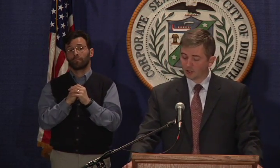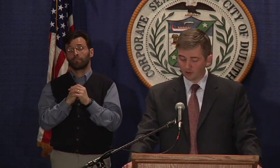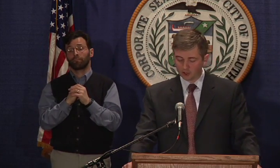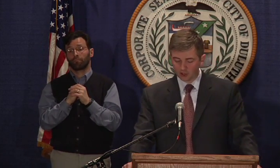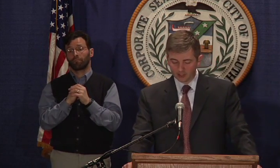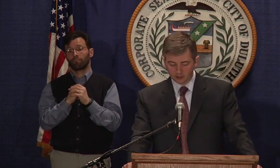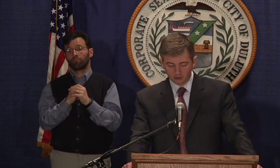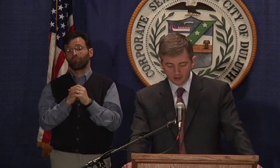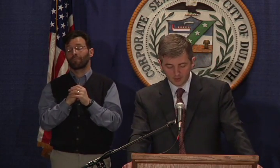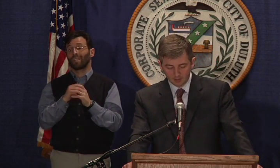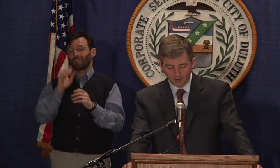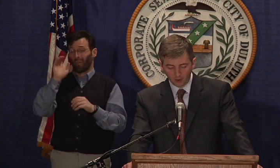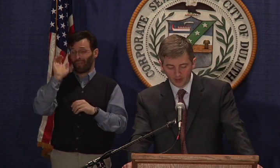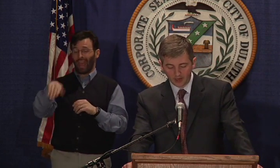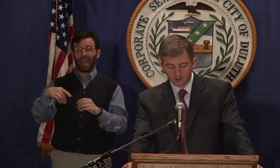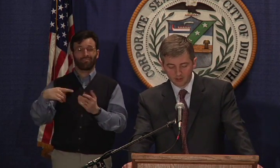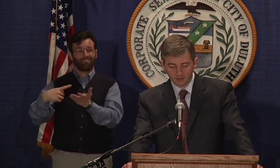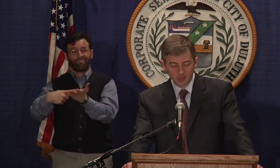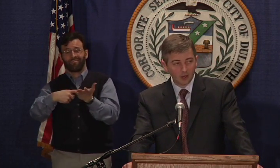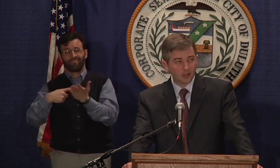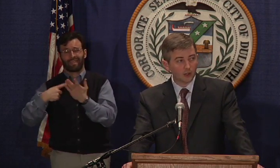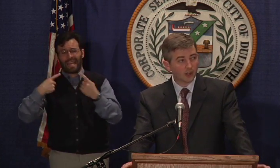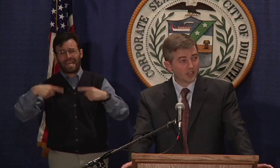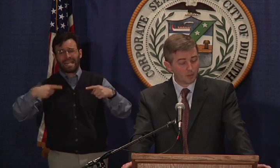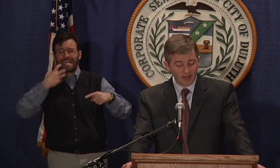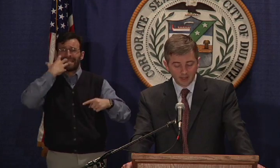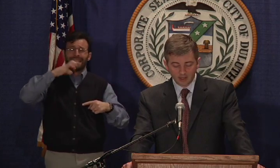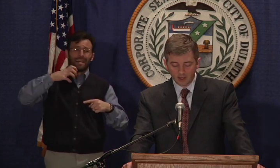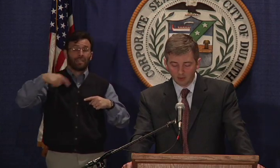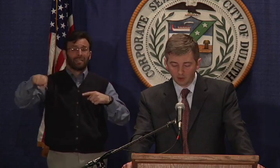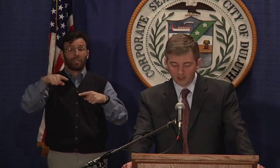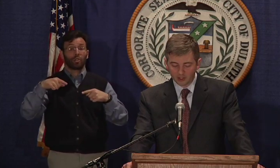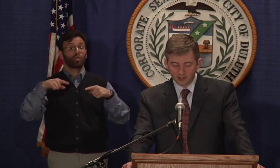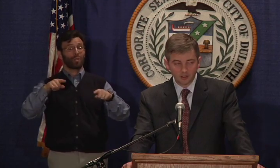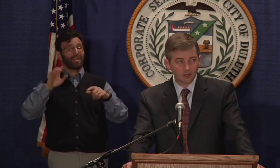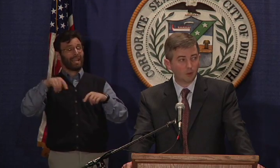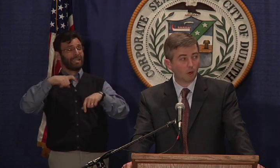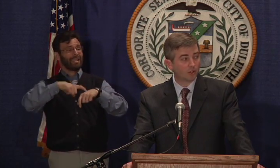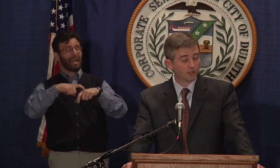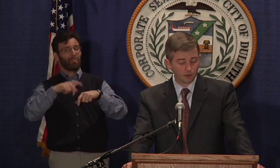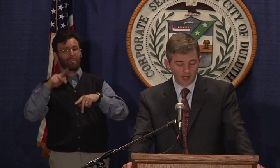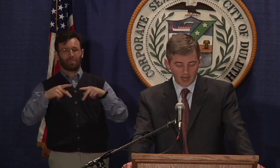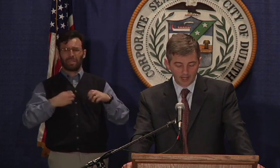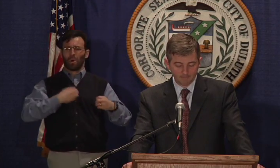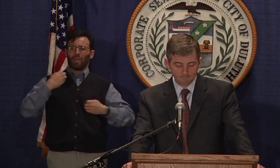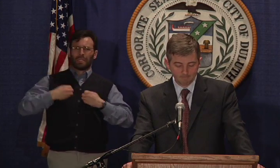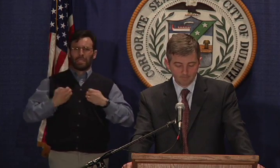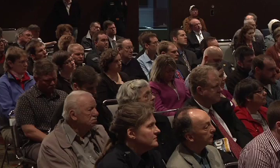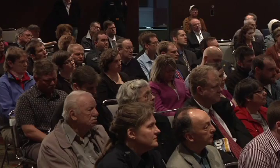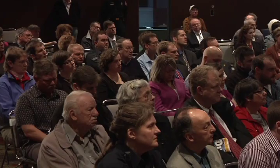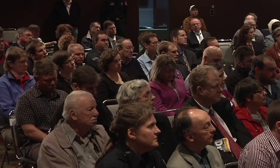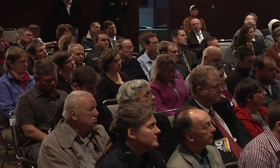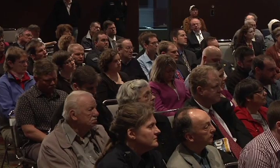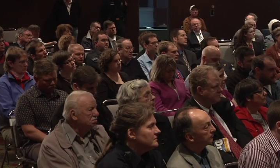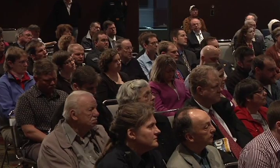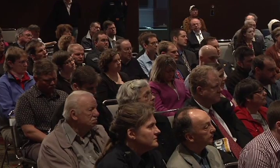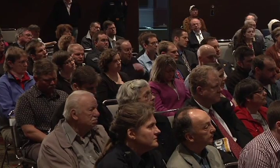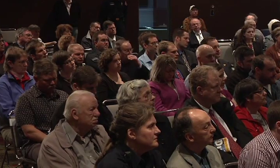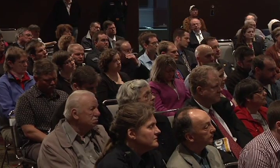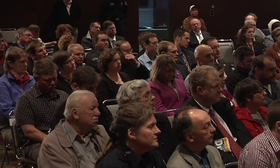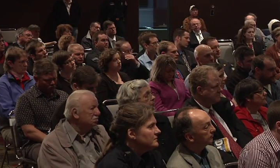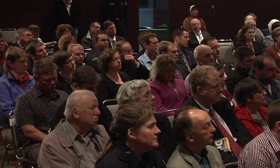many controversial issues before the council, during the debate and deliberations, emotions run high. The fears